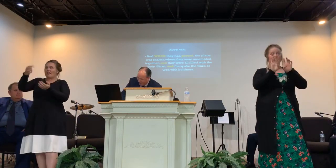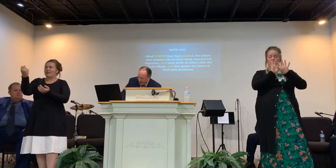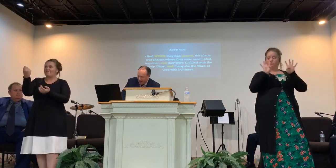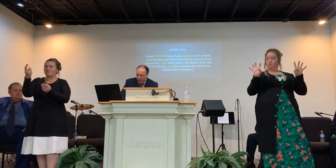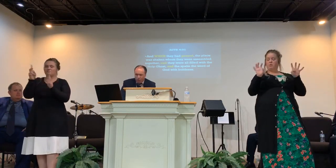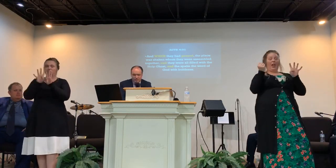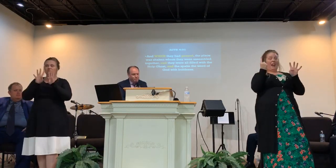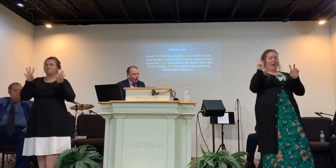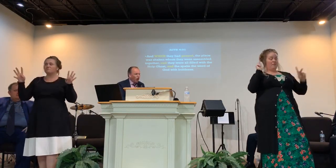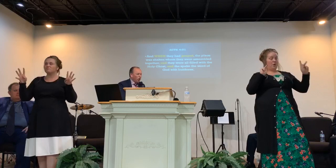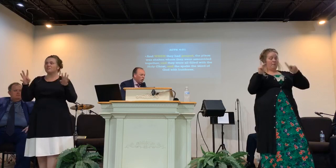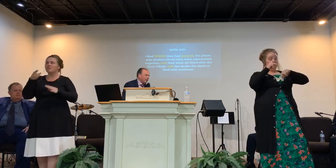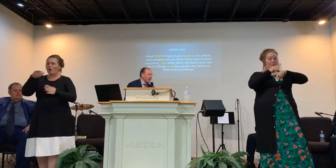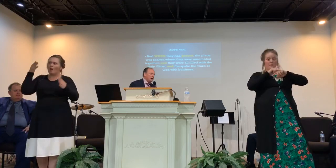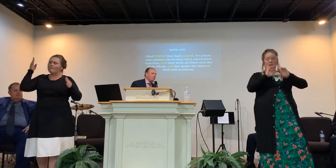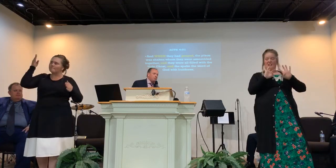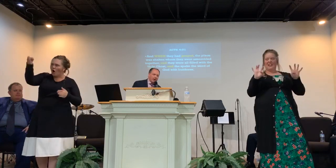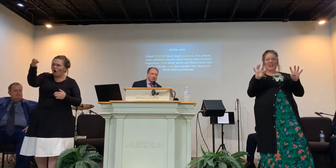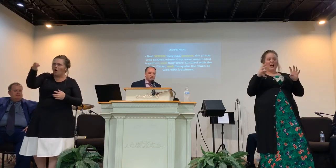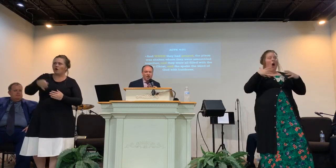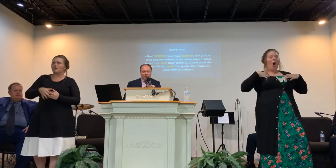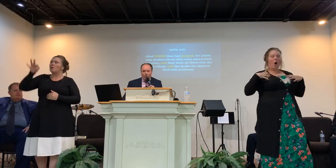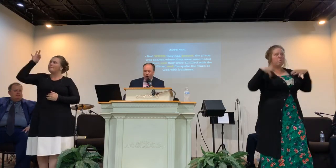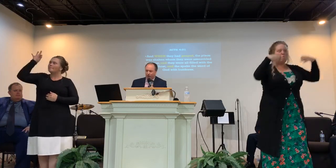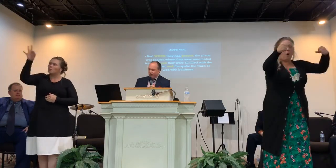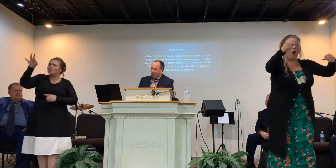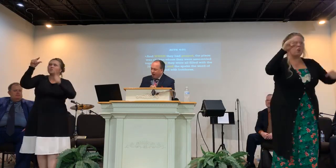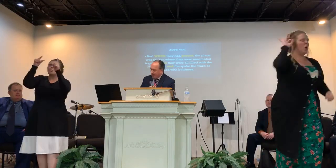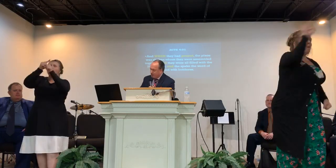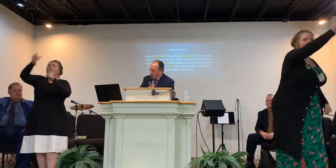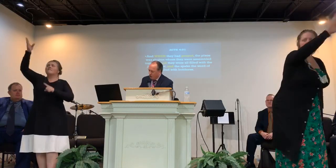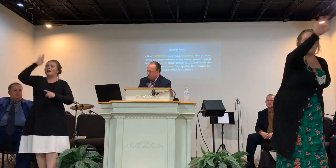day, he was bold and he preached the